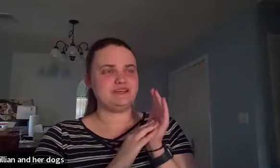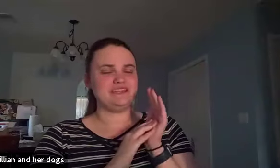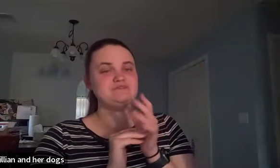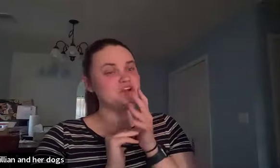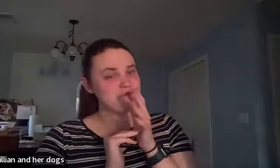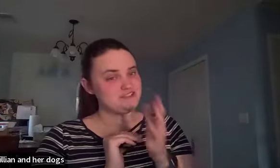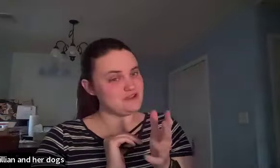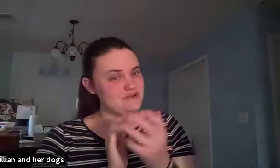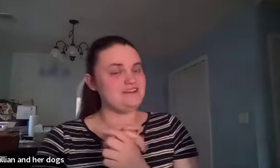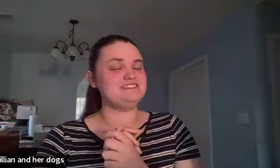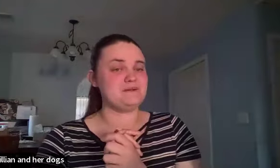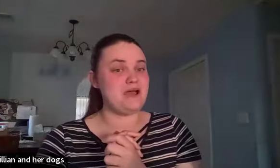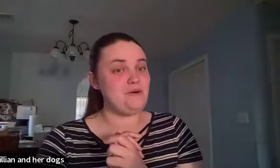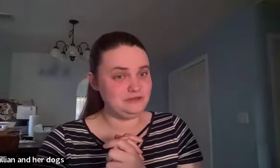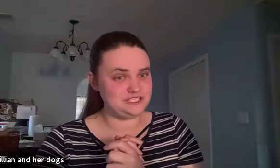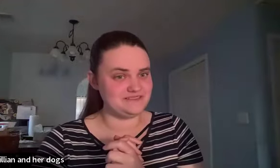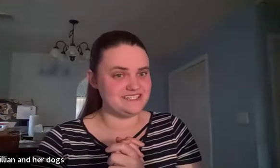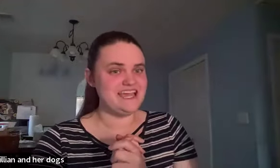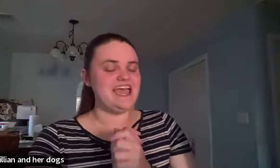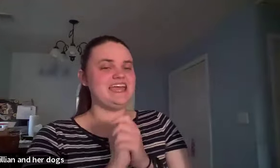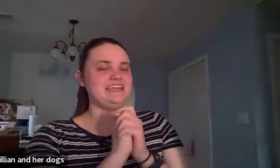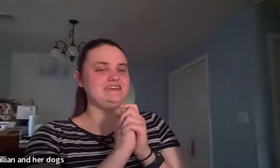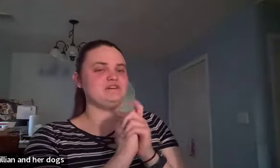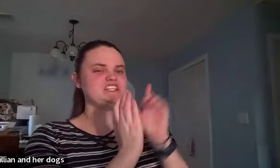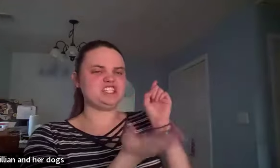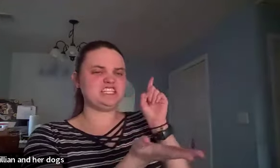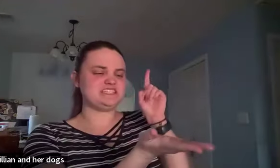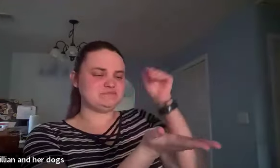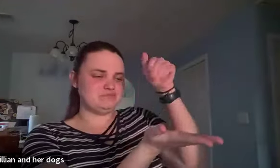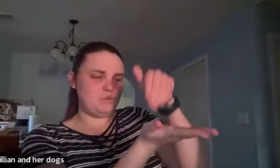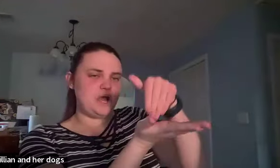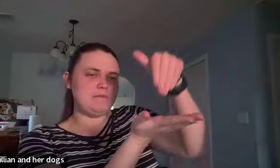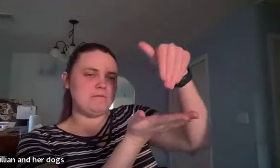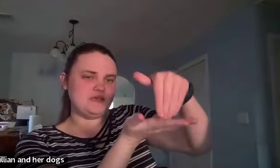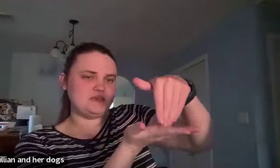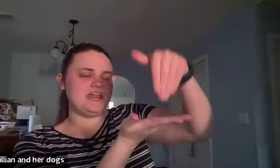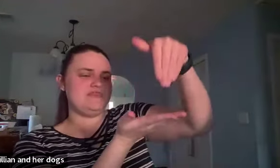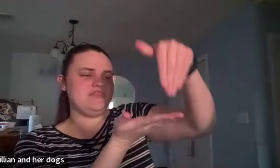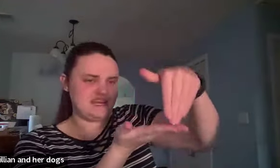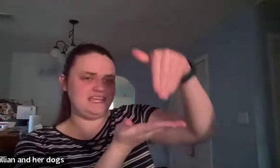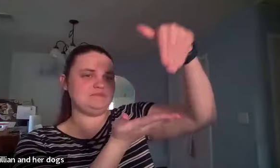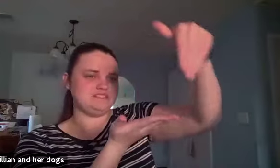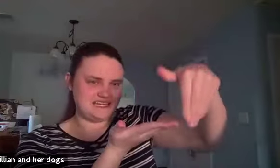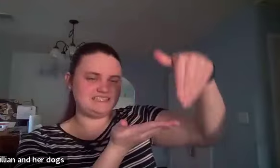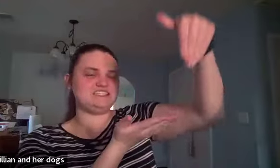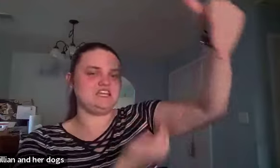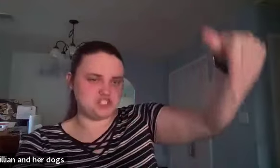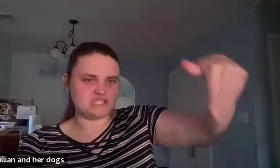one kid, he was talking about his grandmother and he's talking about how old she was. And he went, she's 1 million. And then he pretended it